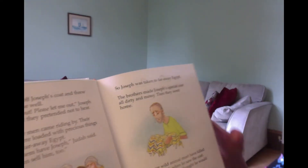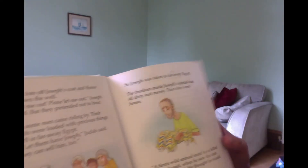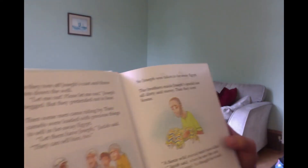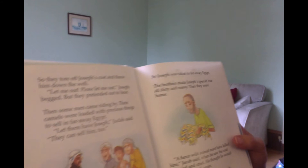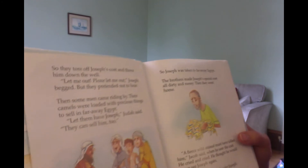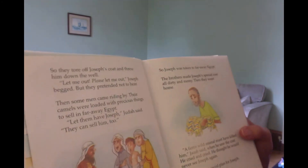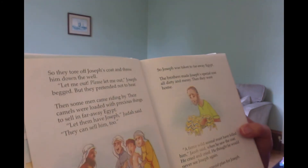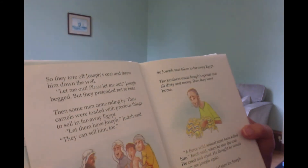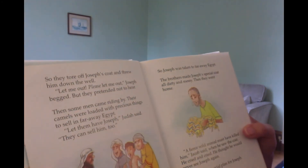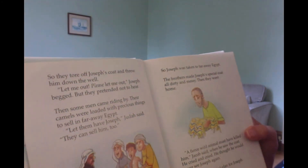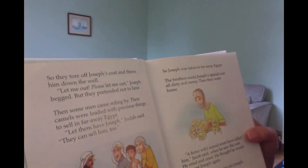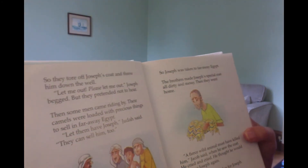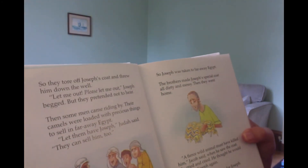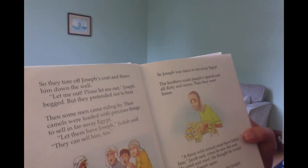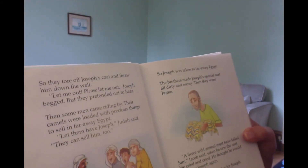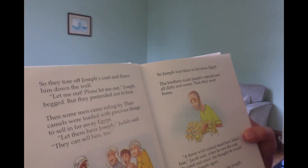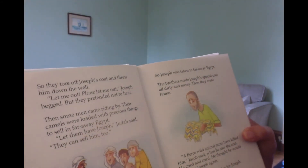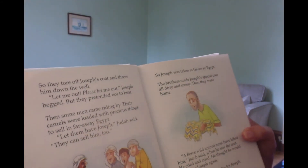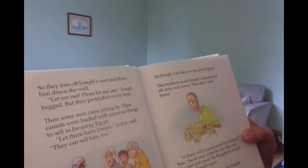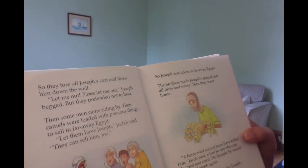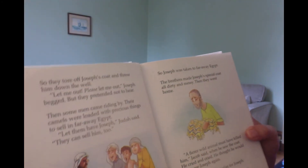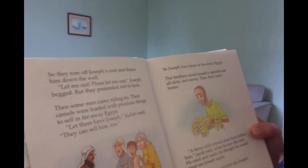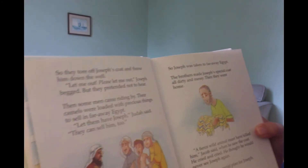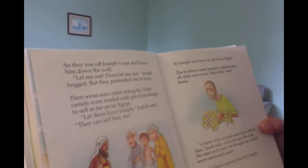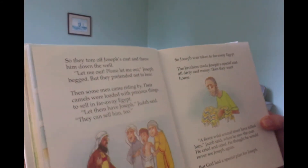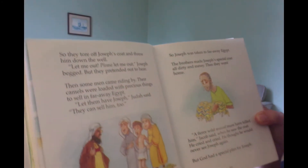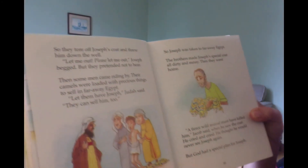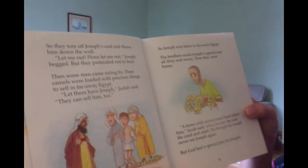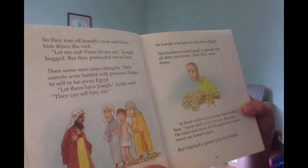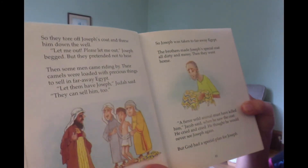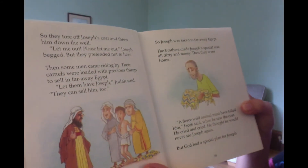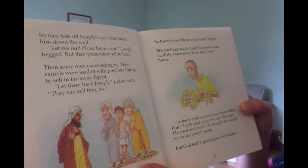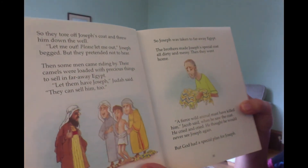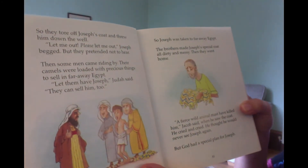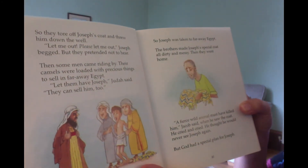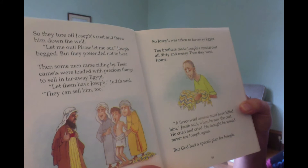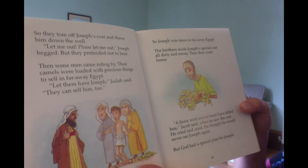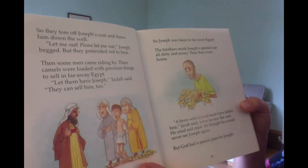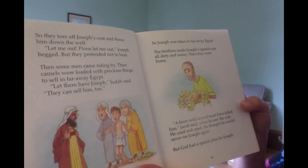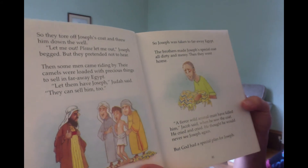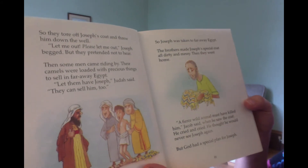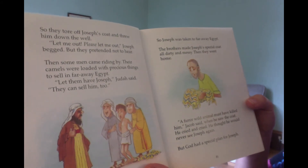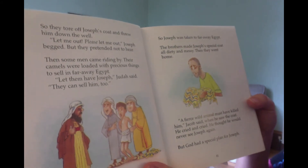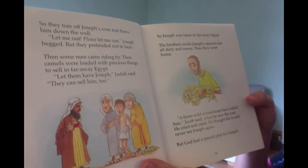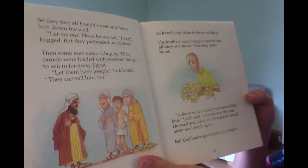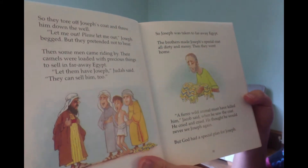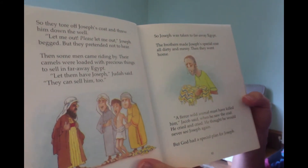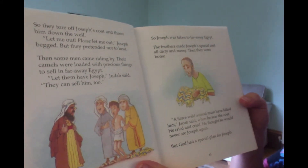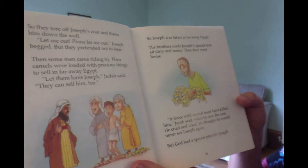So they tore off Joseph's coat and threw him down a well. "Let me out! Please